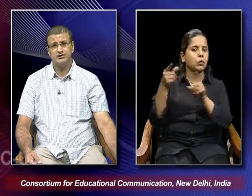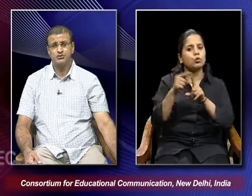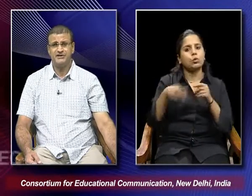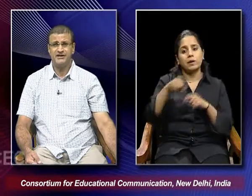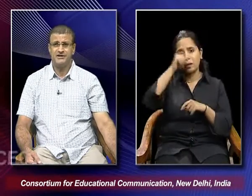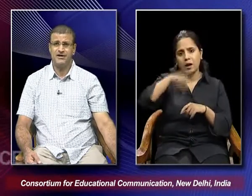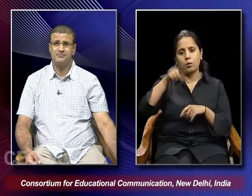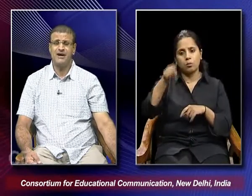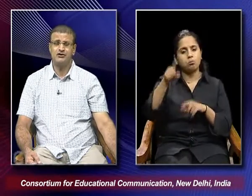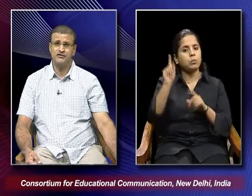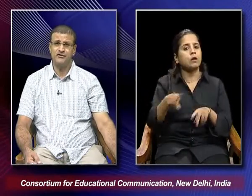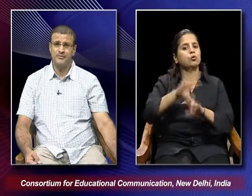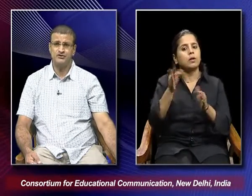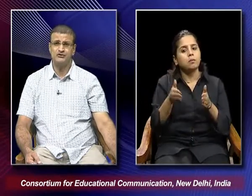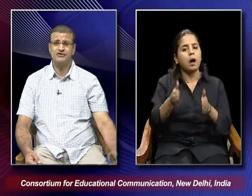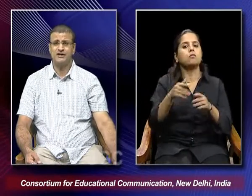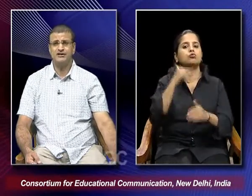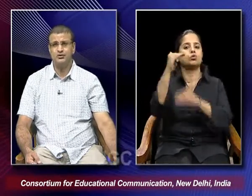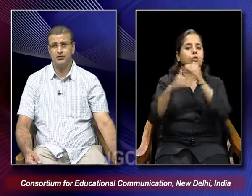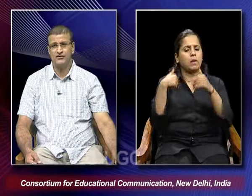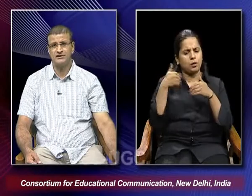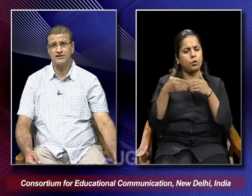India should be there at the path of development. So we will